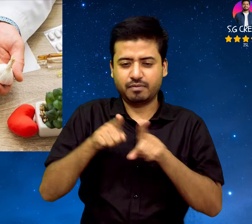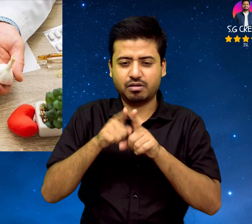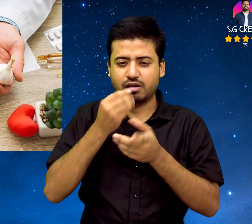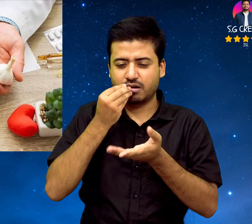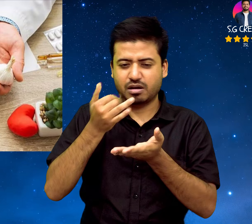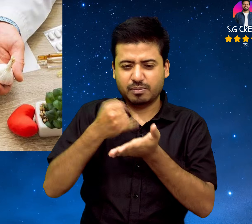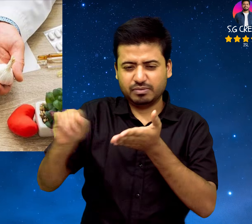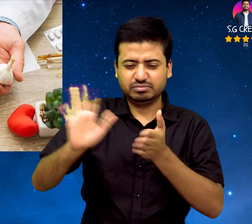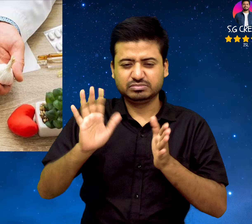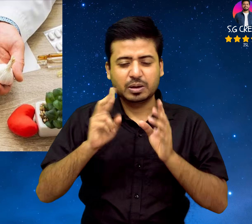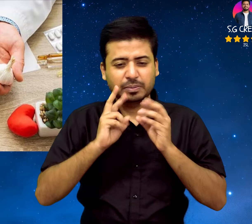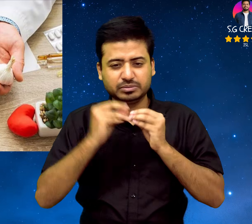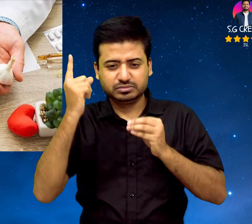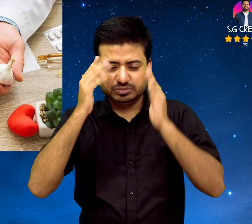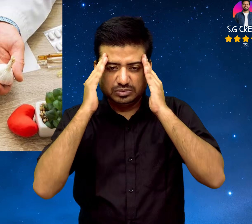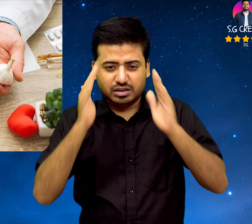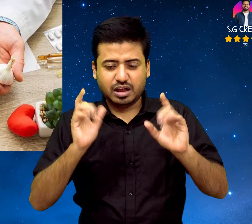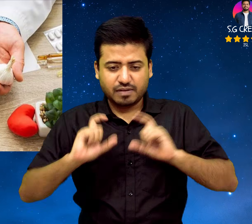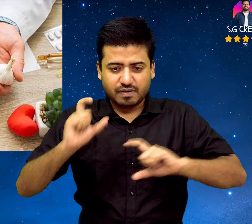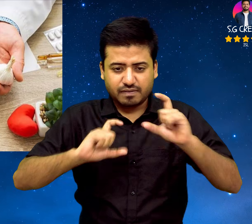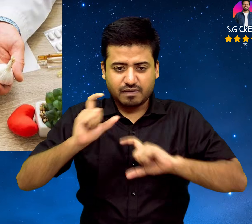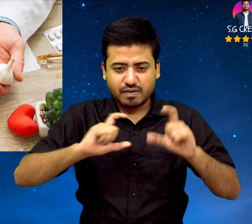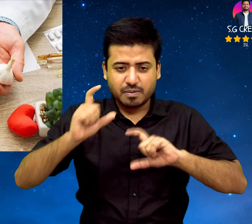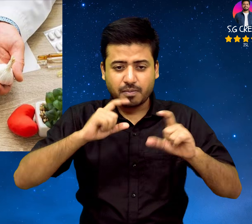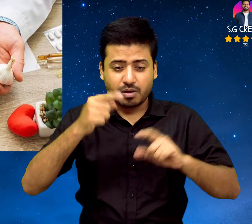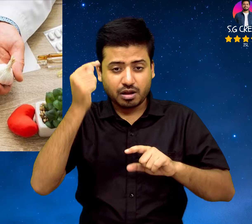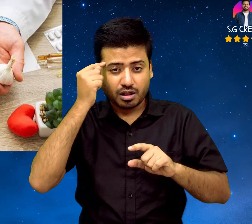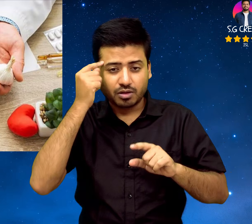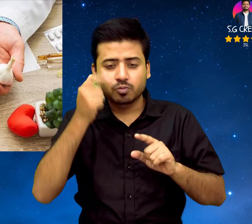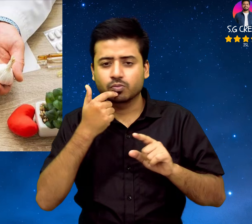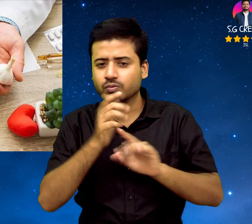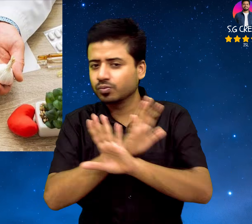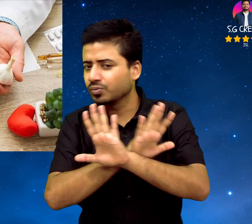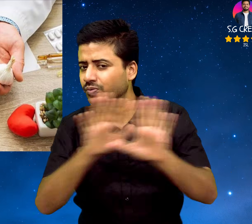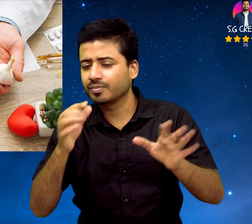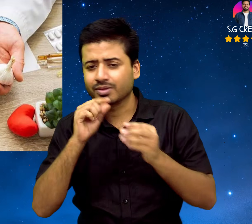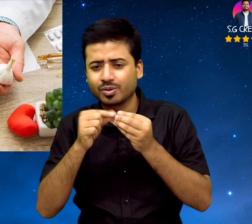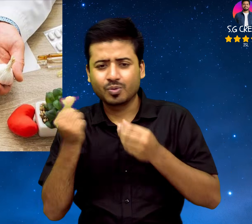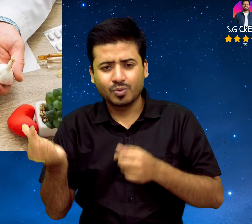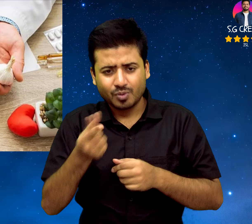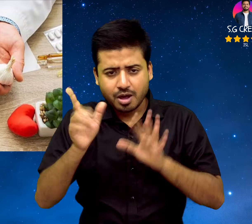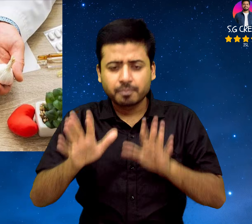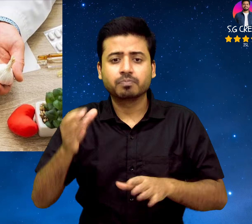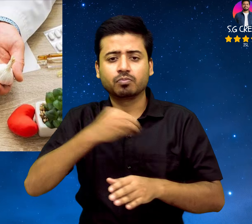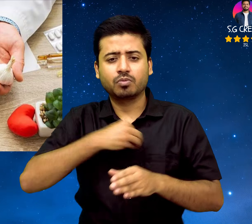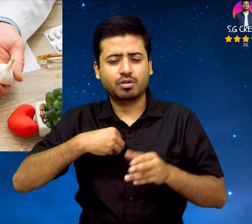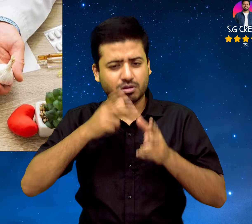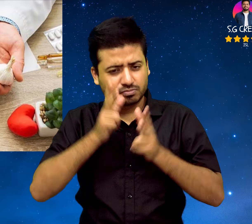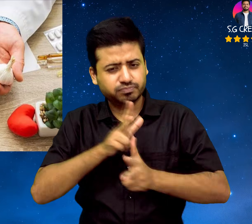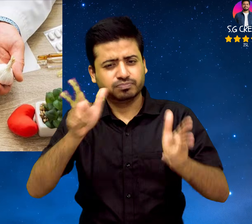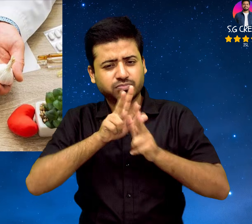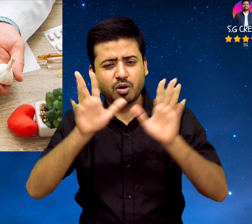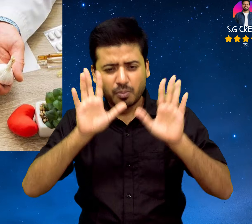unique alkyl cysteine sulfoxides, including S-methylcysteine, SMC, and S-allylcysteine,